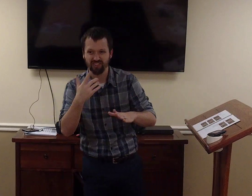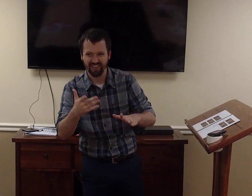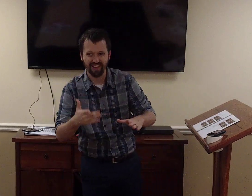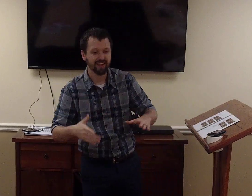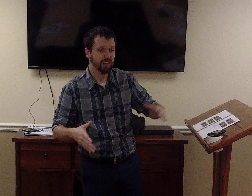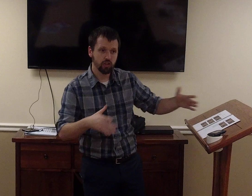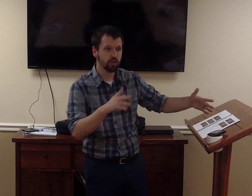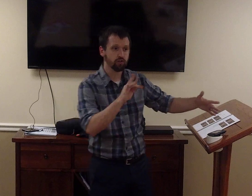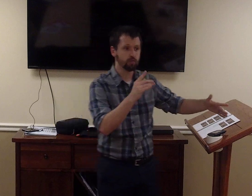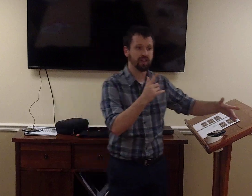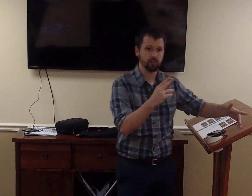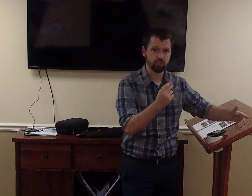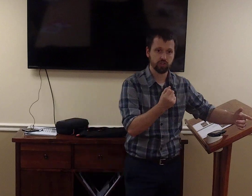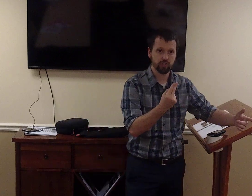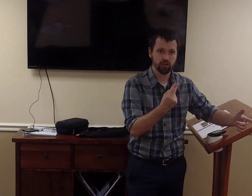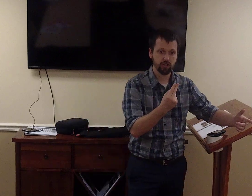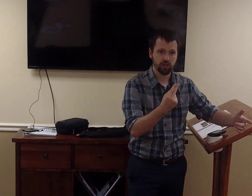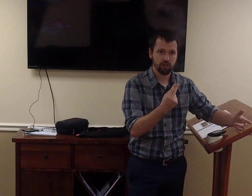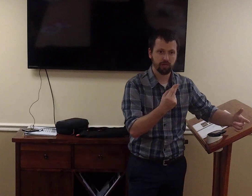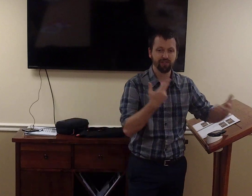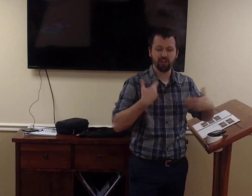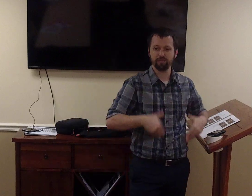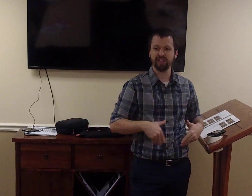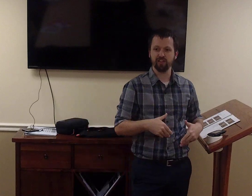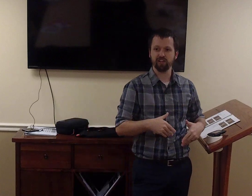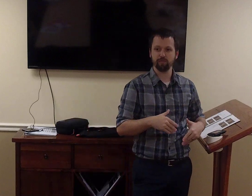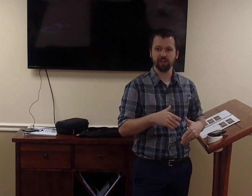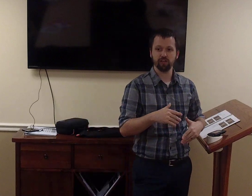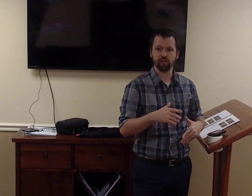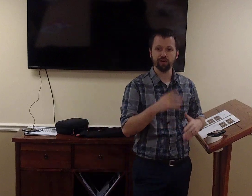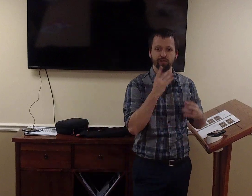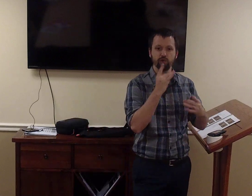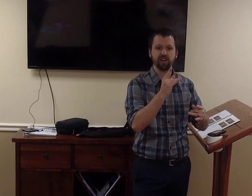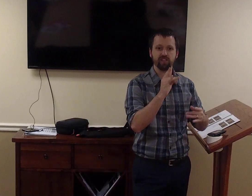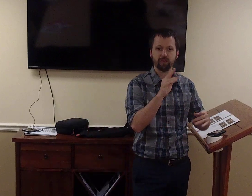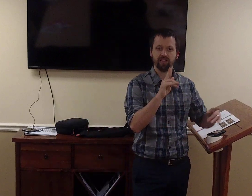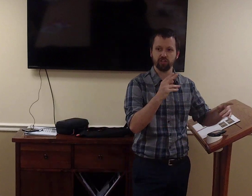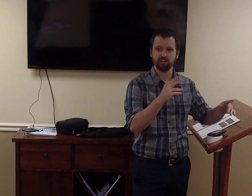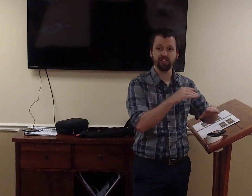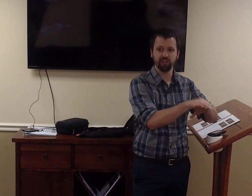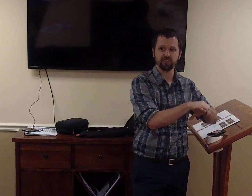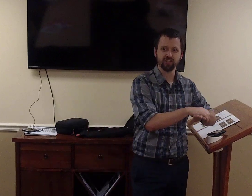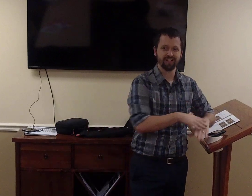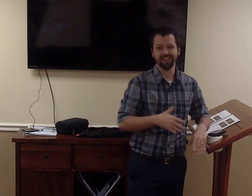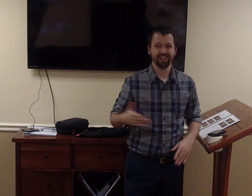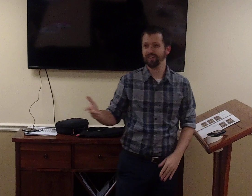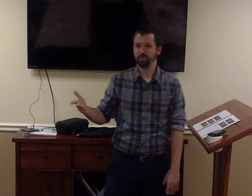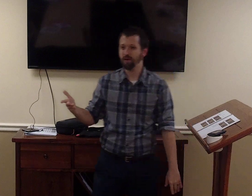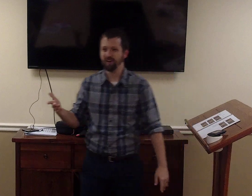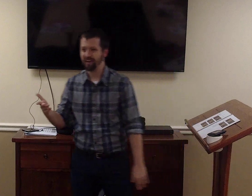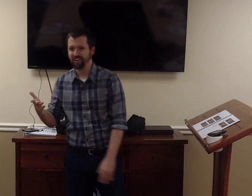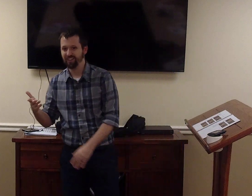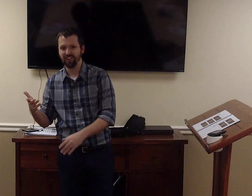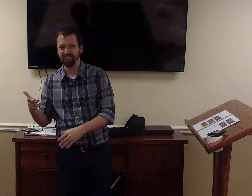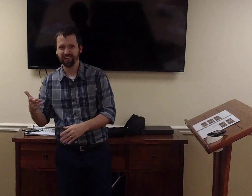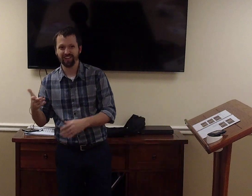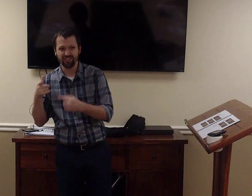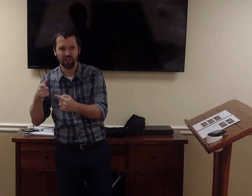say, you could do Spanglish. But if you're like me and you can speak, if you're fluent in Spanglish and English, you're probably not gonna, you're gonna struggle